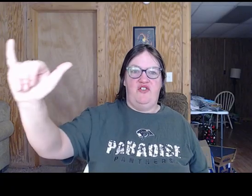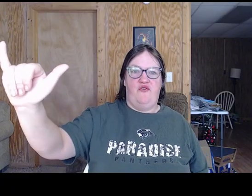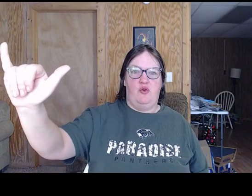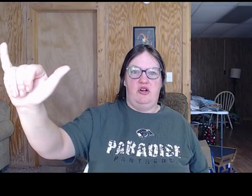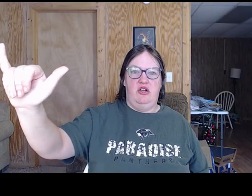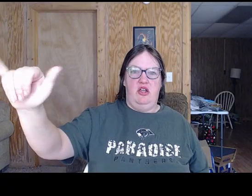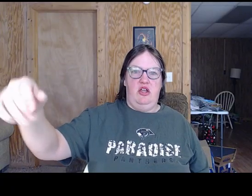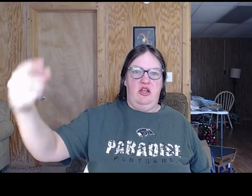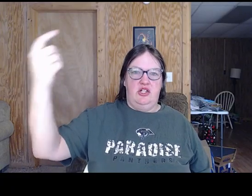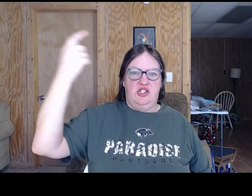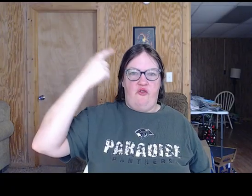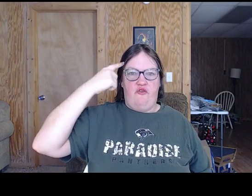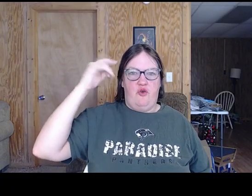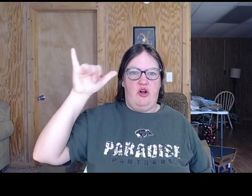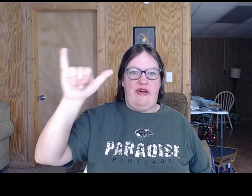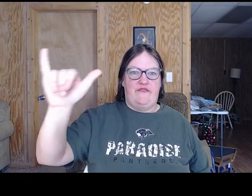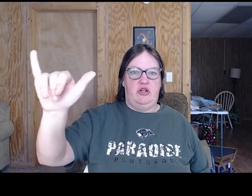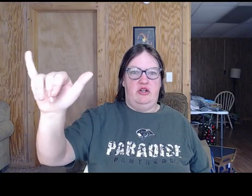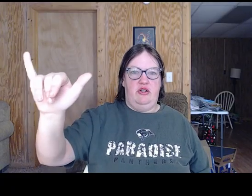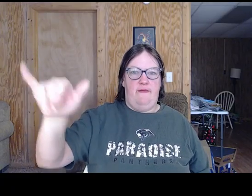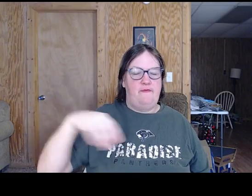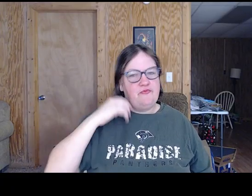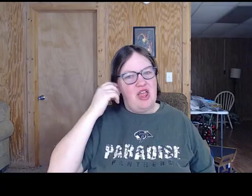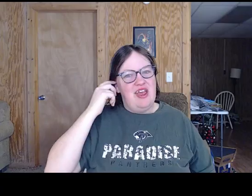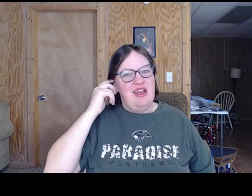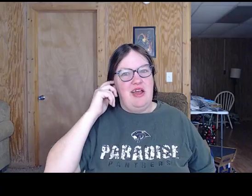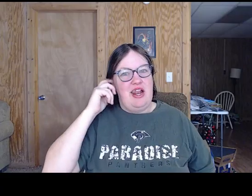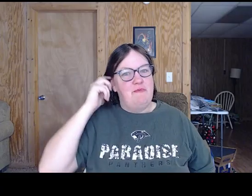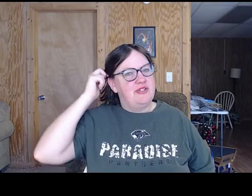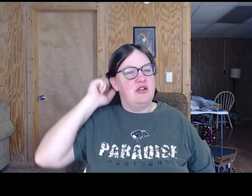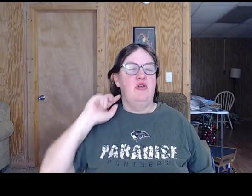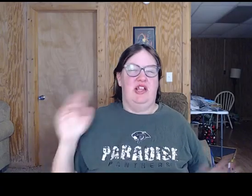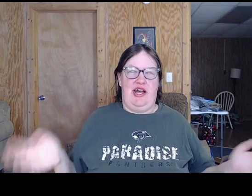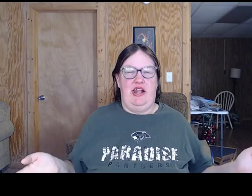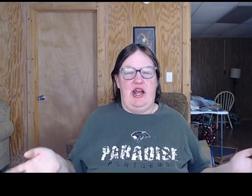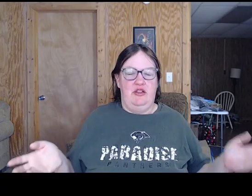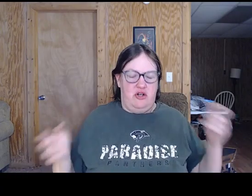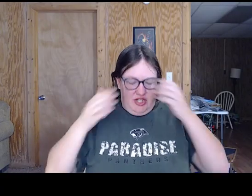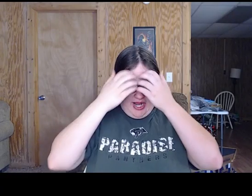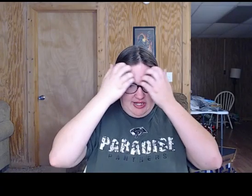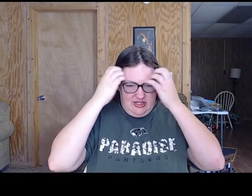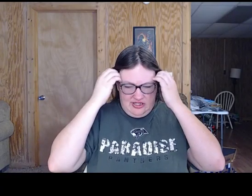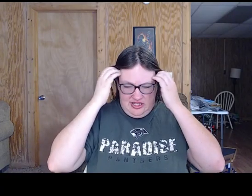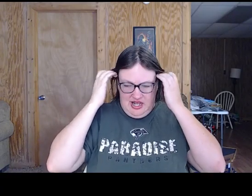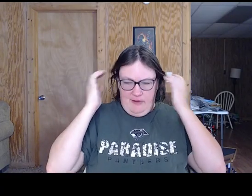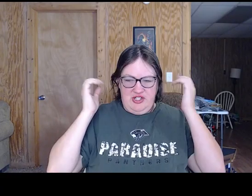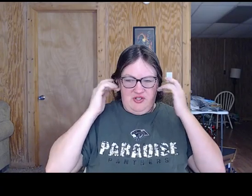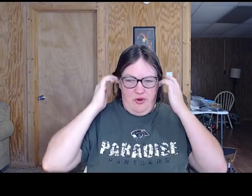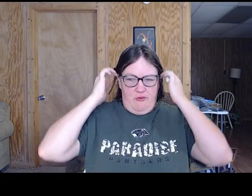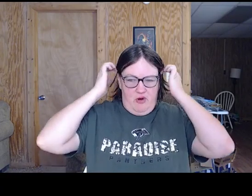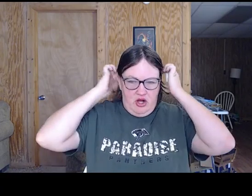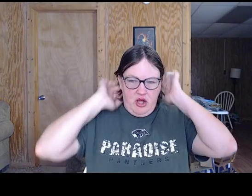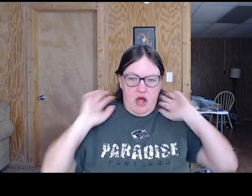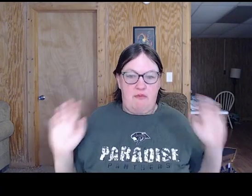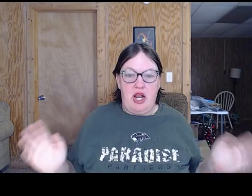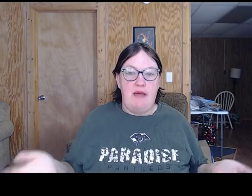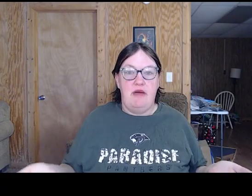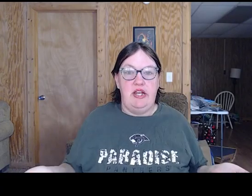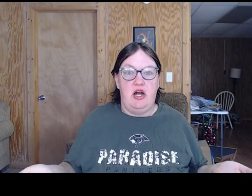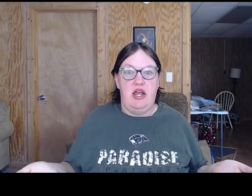forward. So forever. And I'm so glad I learned that. I was doing it wrong. But I might not have